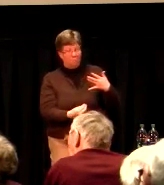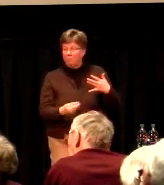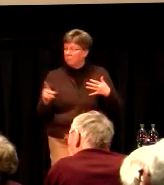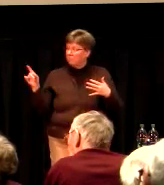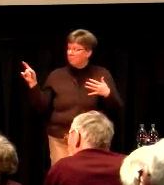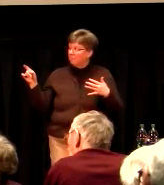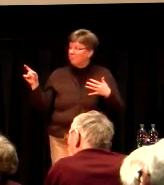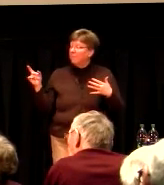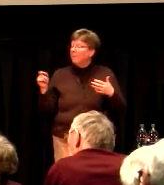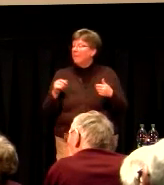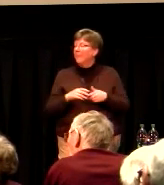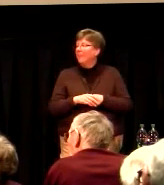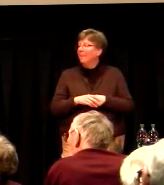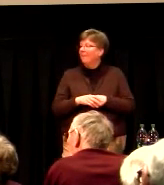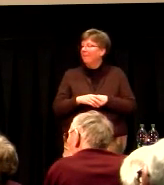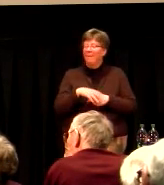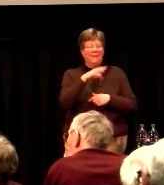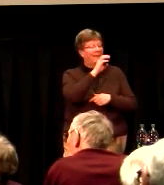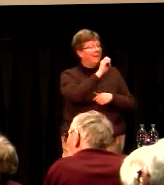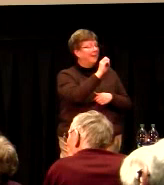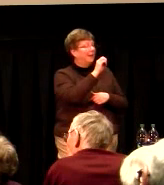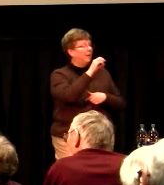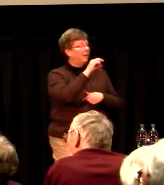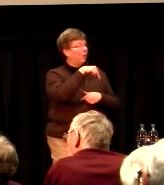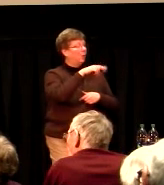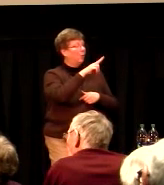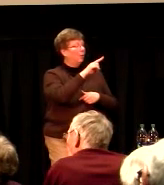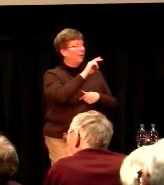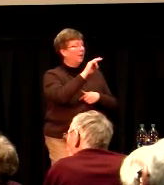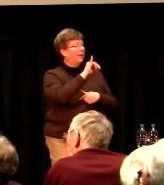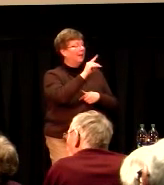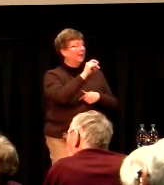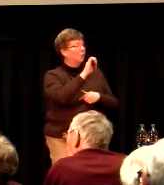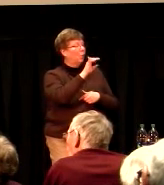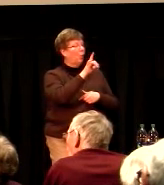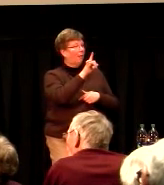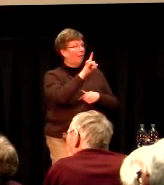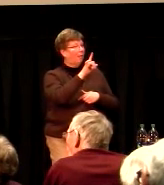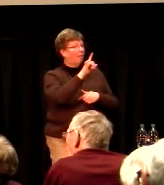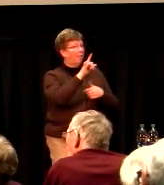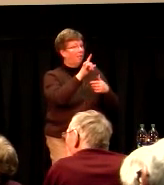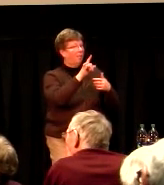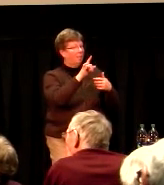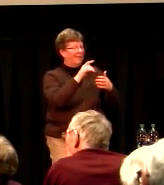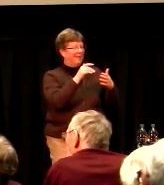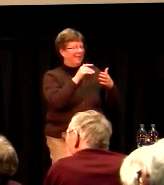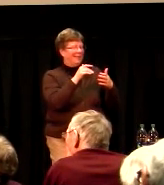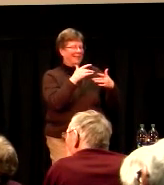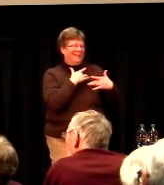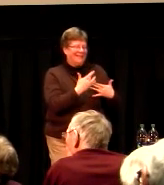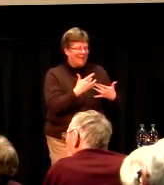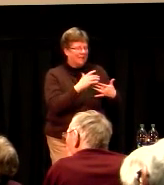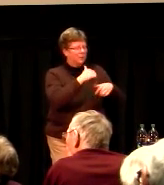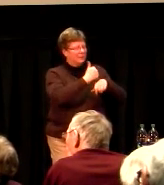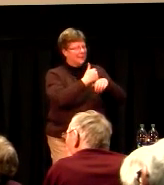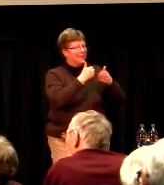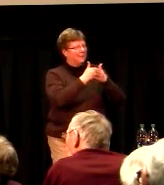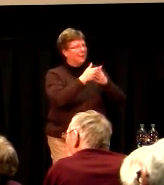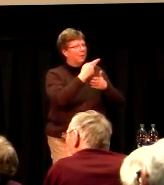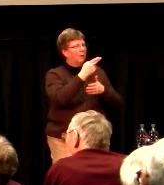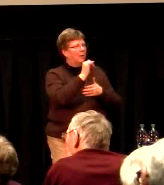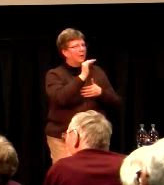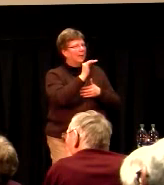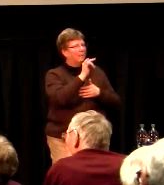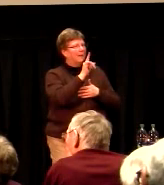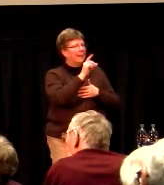the one, the equatorial jet, it tends to form near the Himalayas, and so you